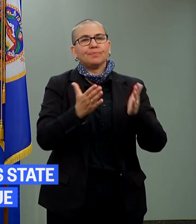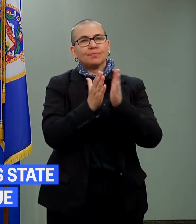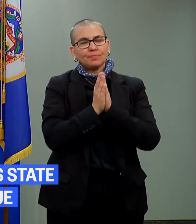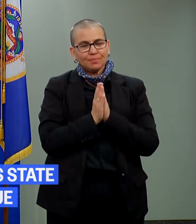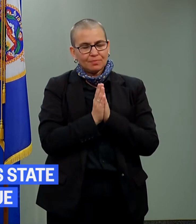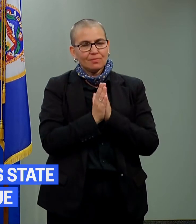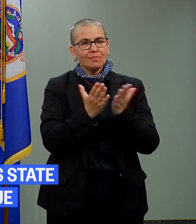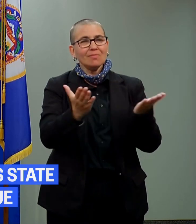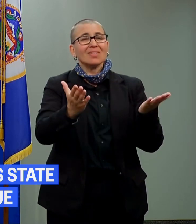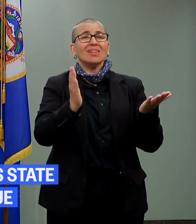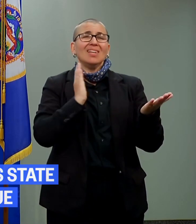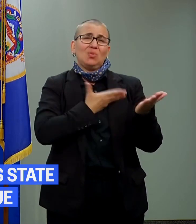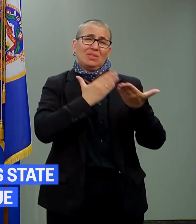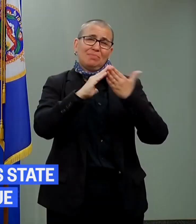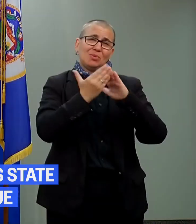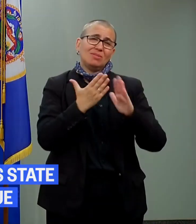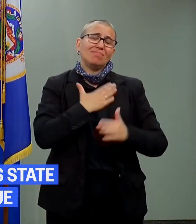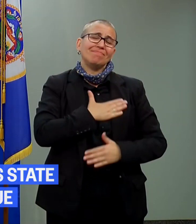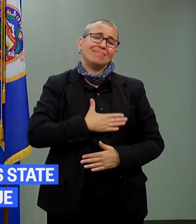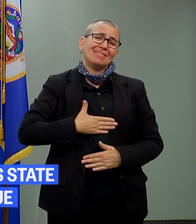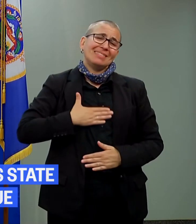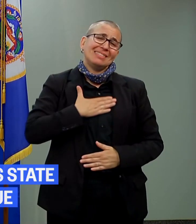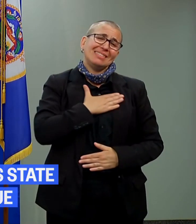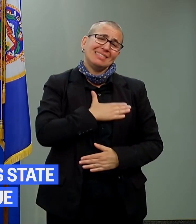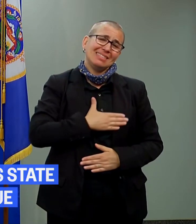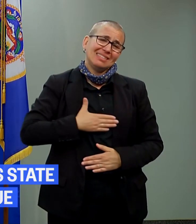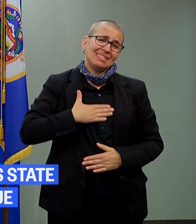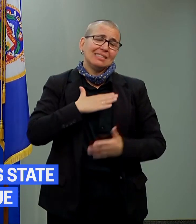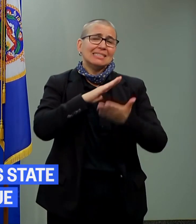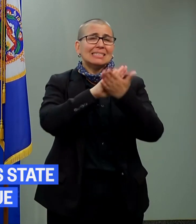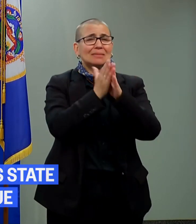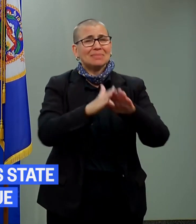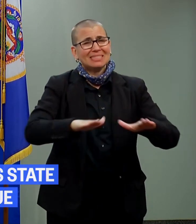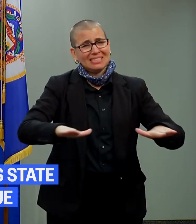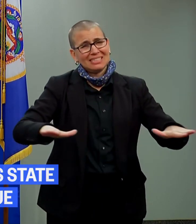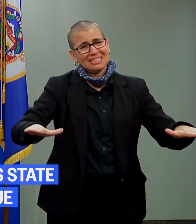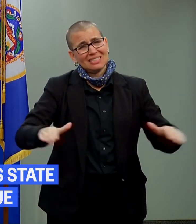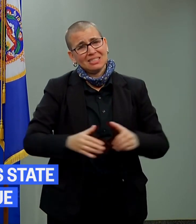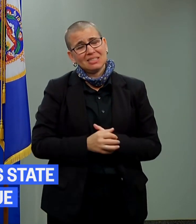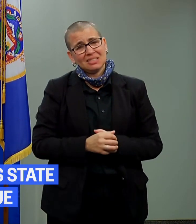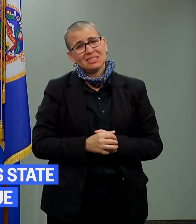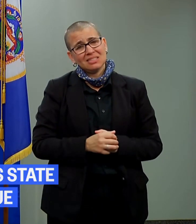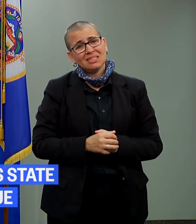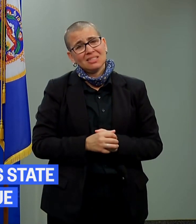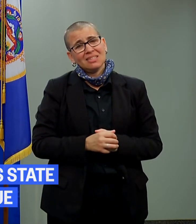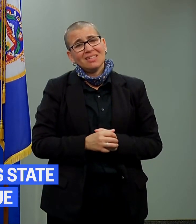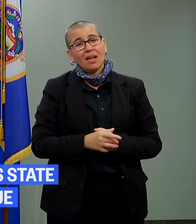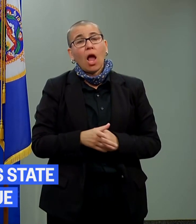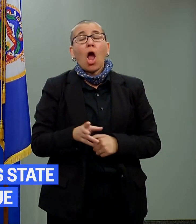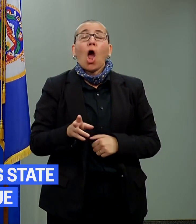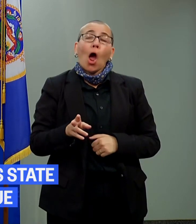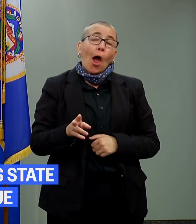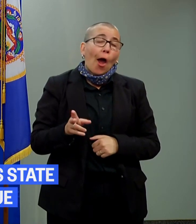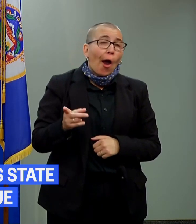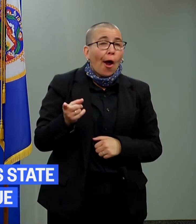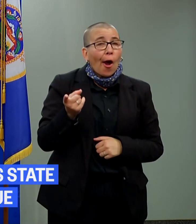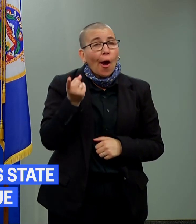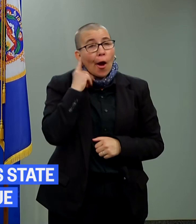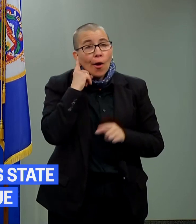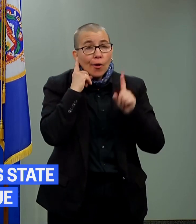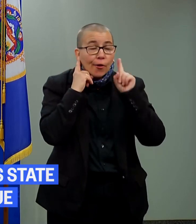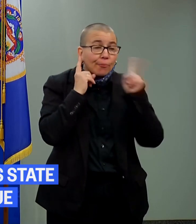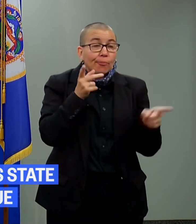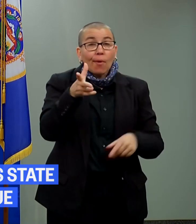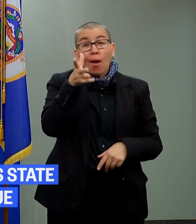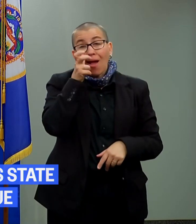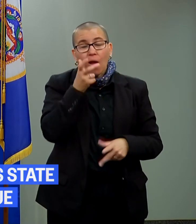you for patience, and we are not asking you for pacifism. This is not a time for either of those things.